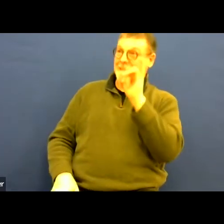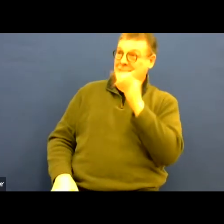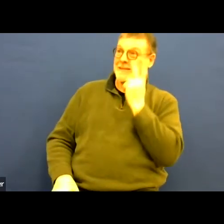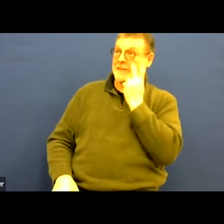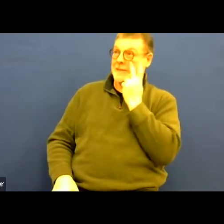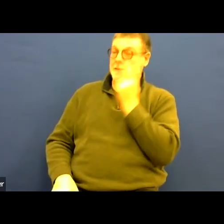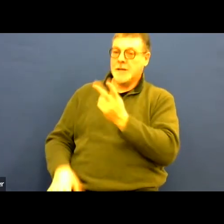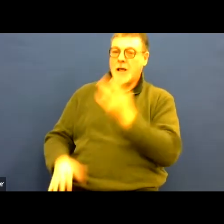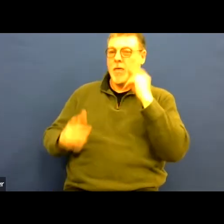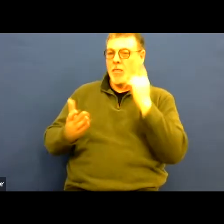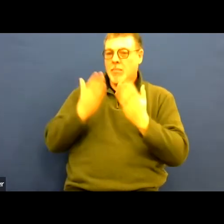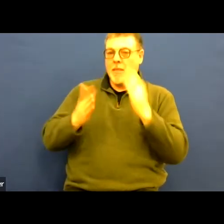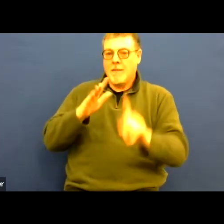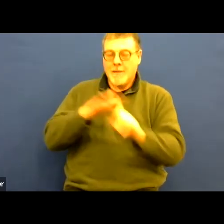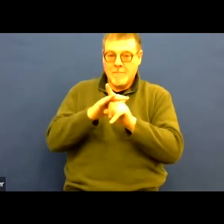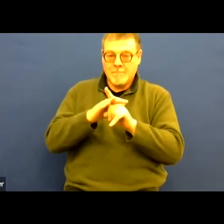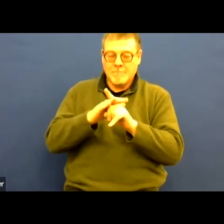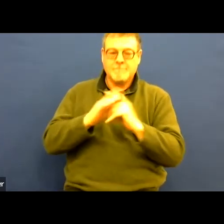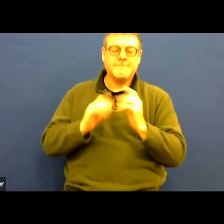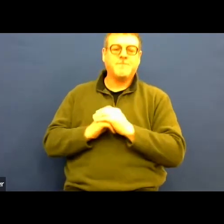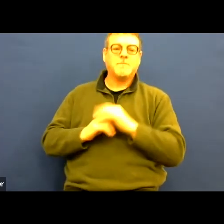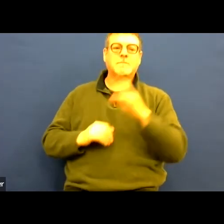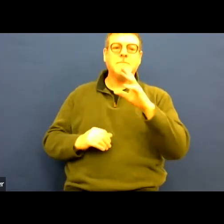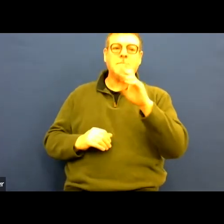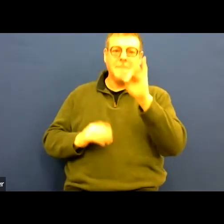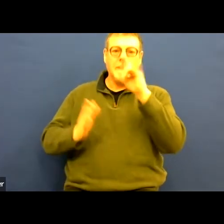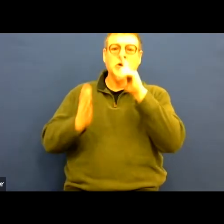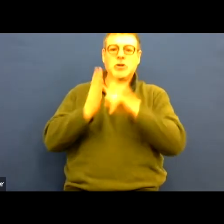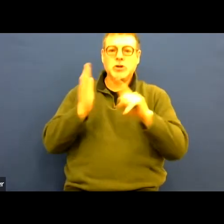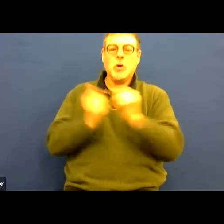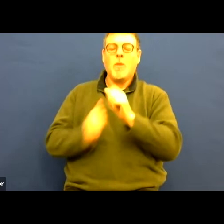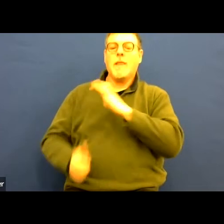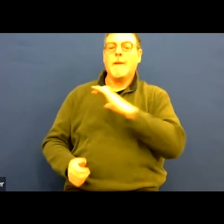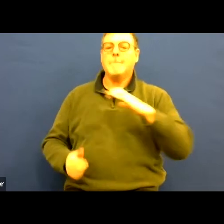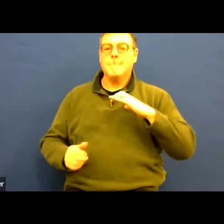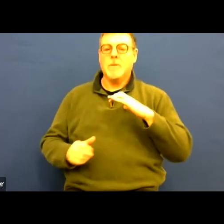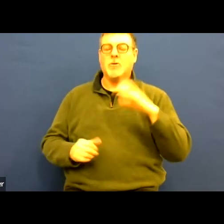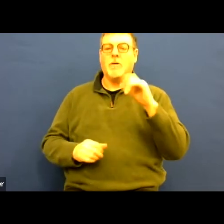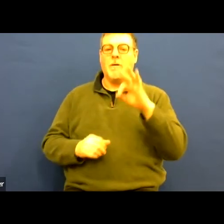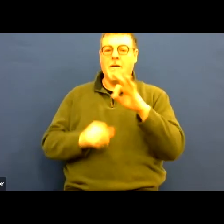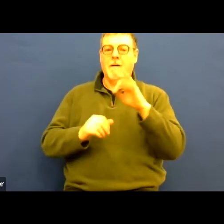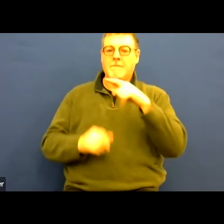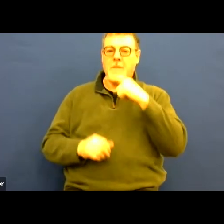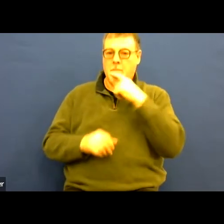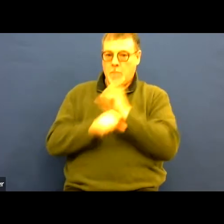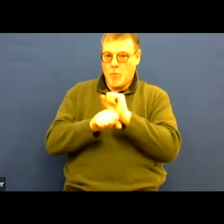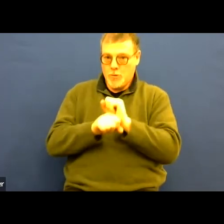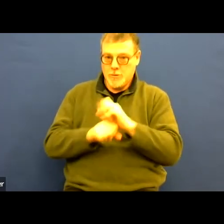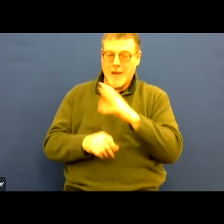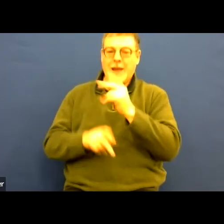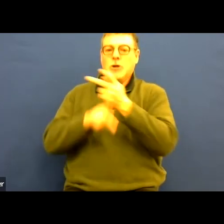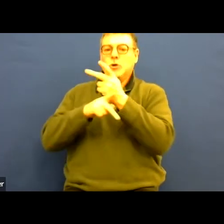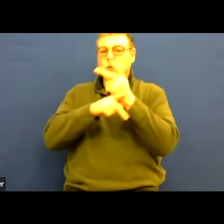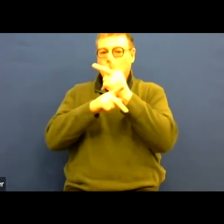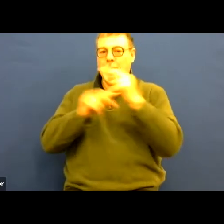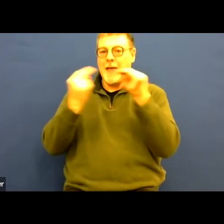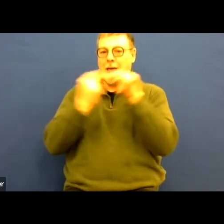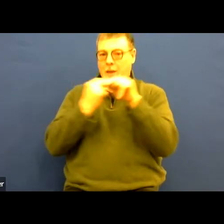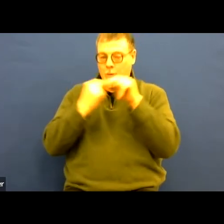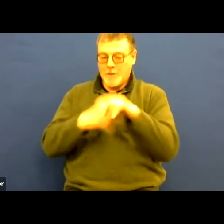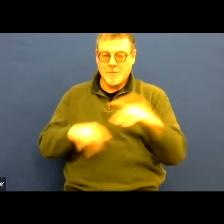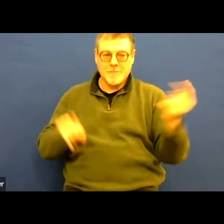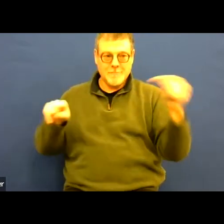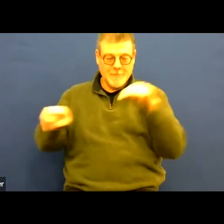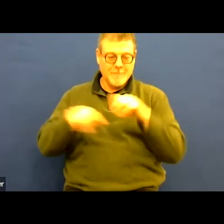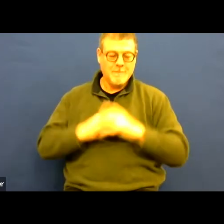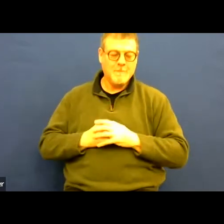figured this might come up, so I actually checked in with our commissioner, our superintendent of highways prior to coming in